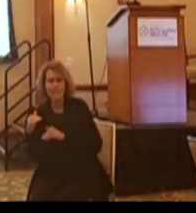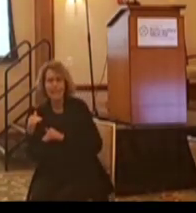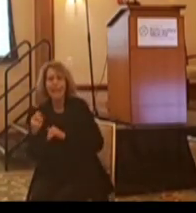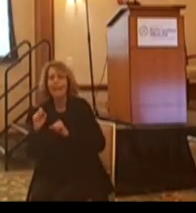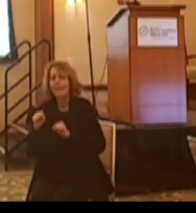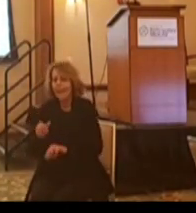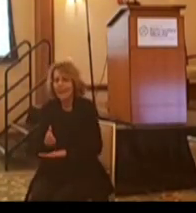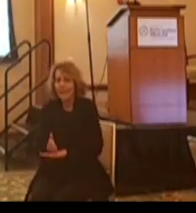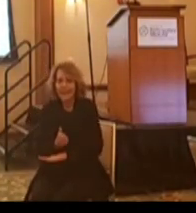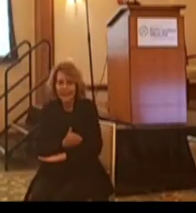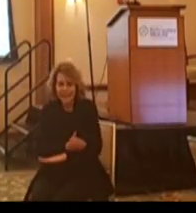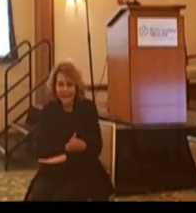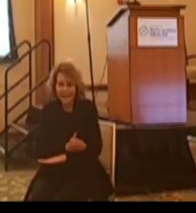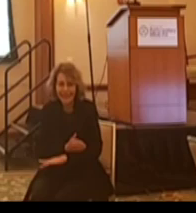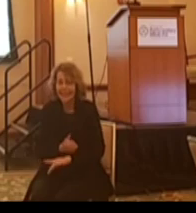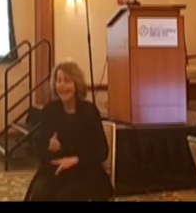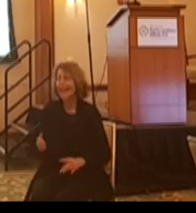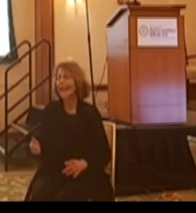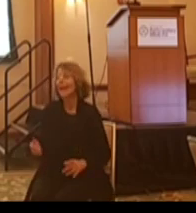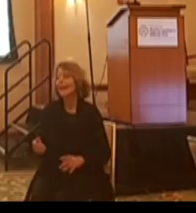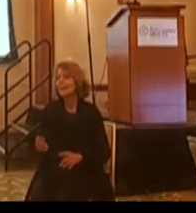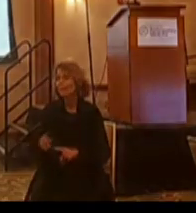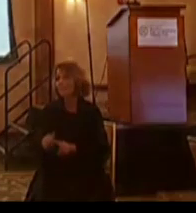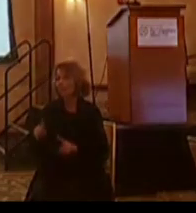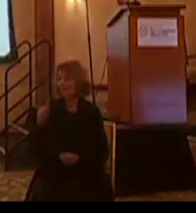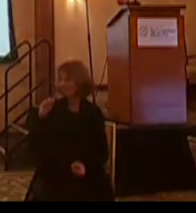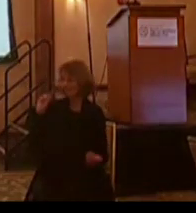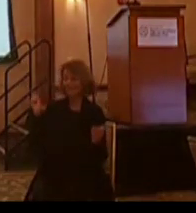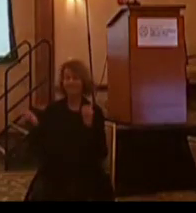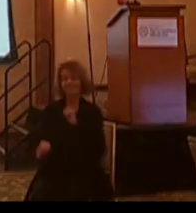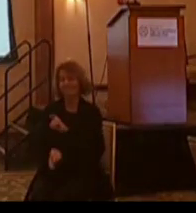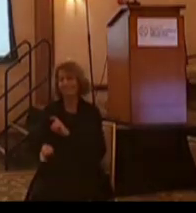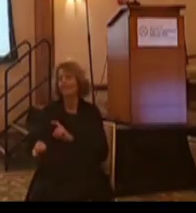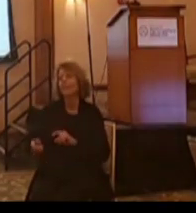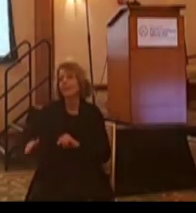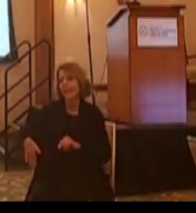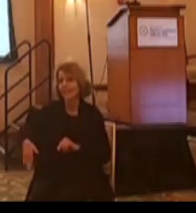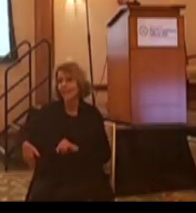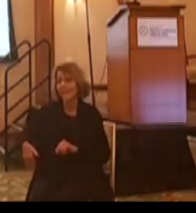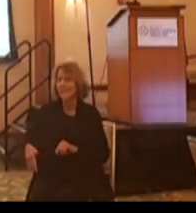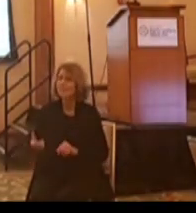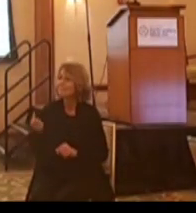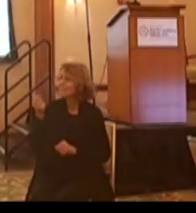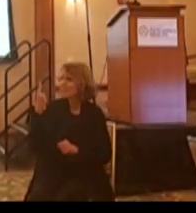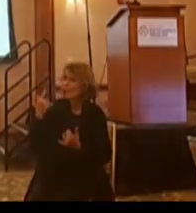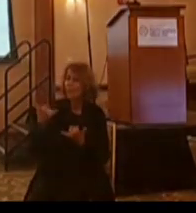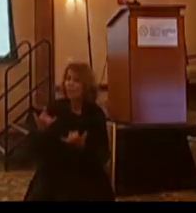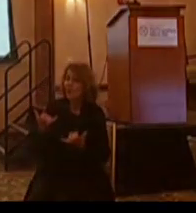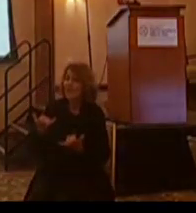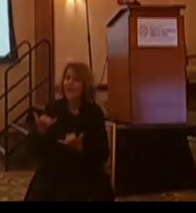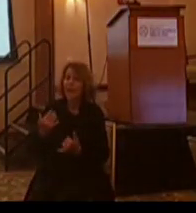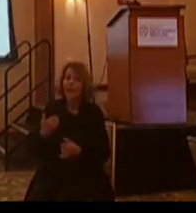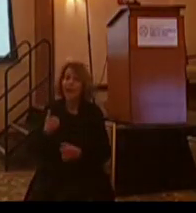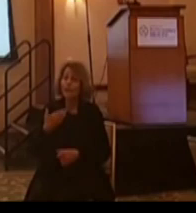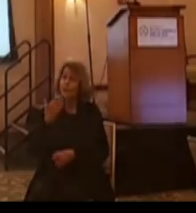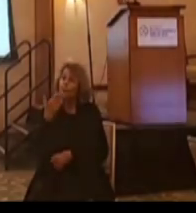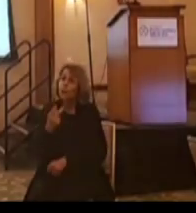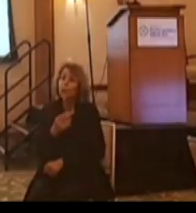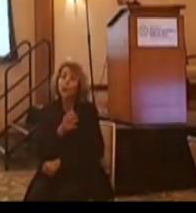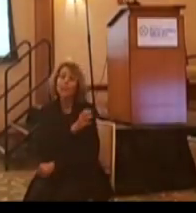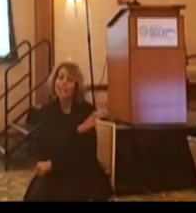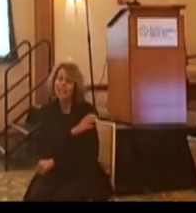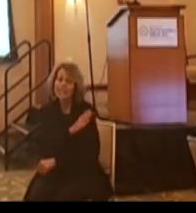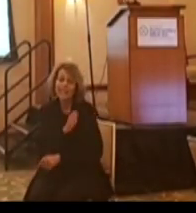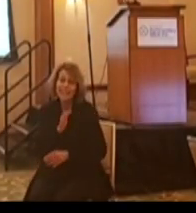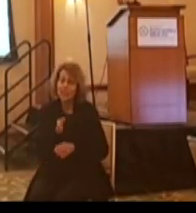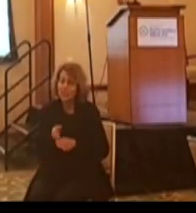bad patients or bad clinicians. They're not patients who aren't doing as much as they should or clinicians that aren't doing as much as they should. They're good clinicians